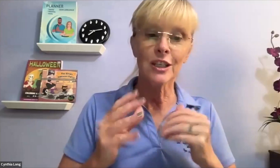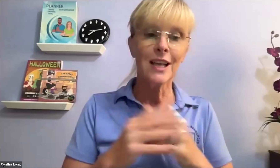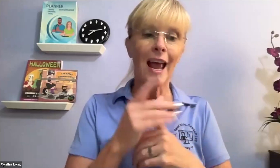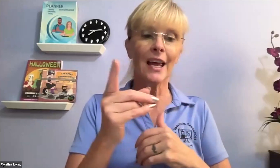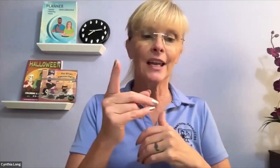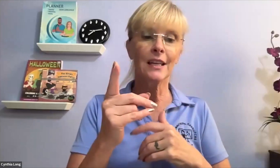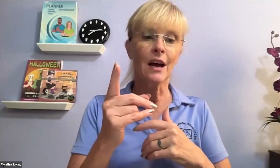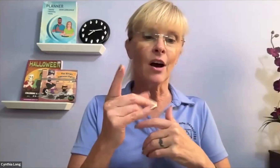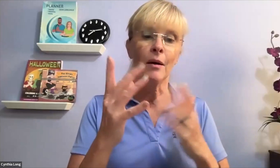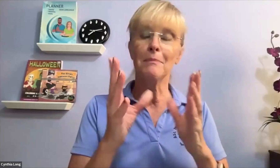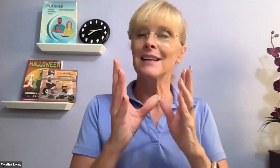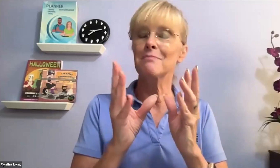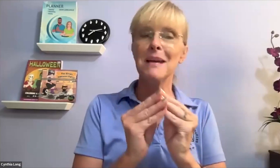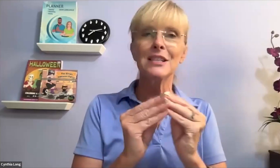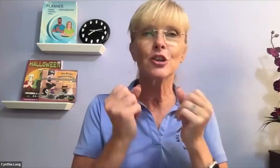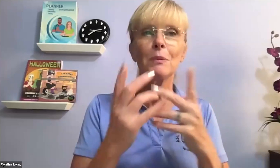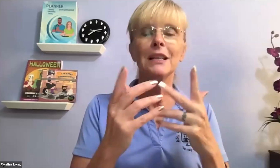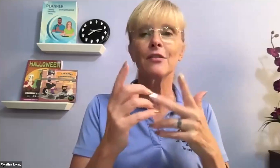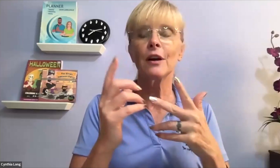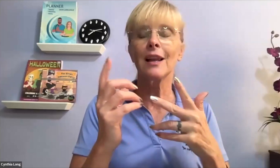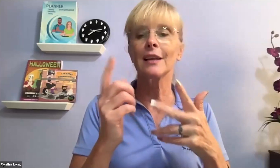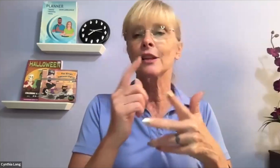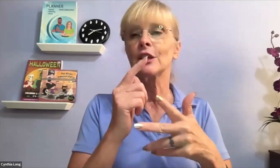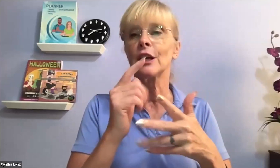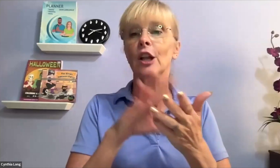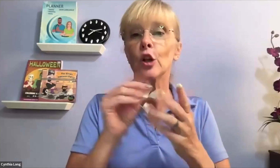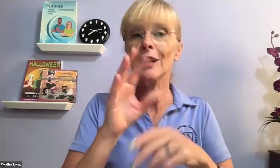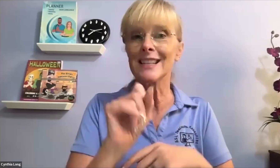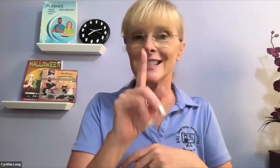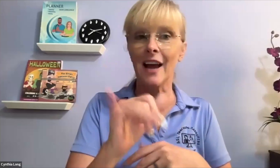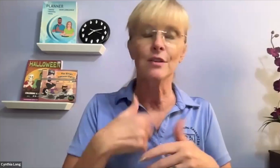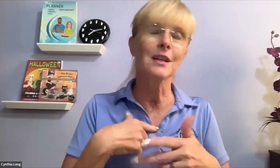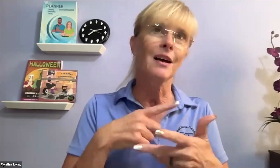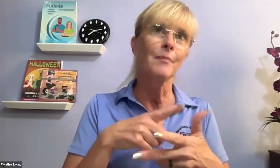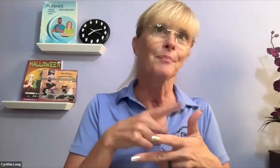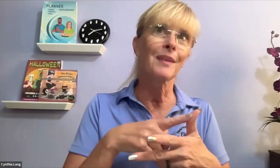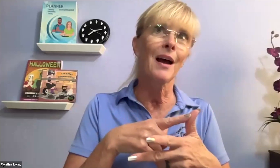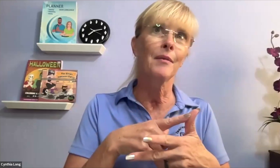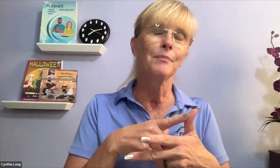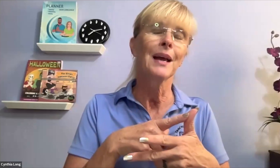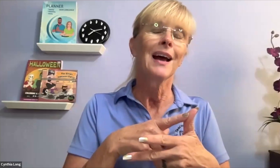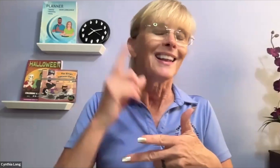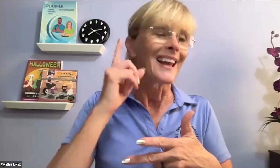acquisition, and meets so many different the learning styles. I'm like